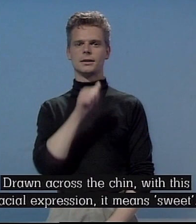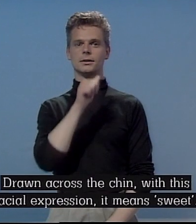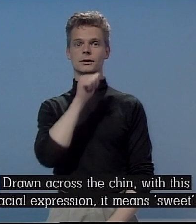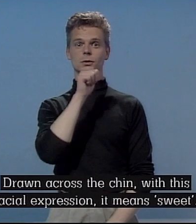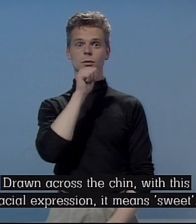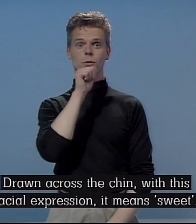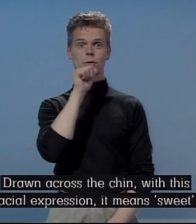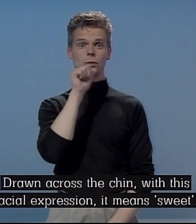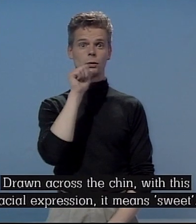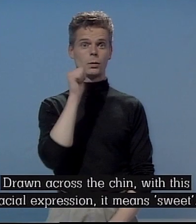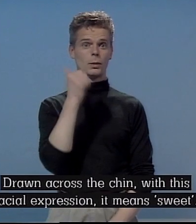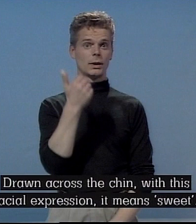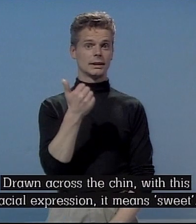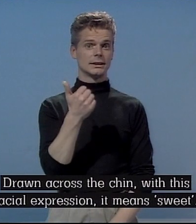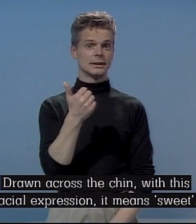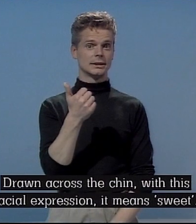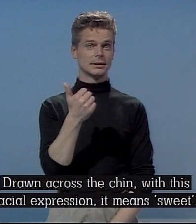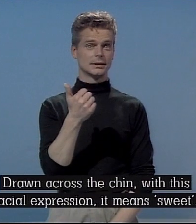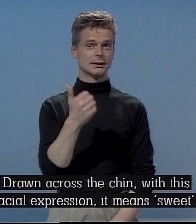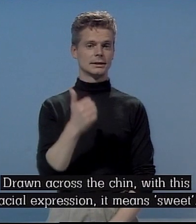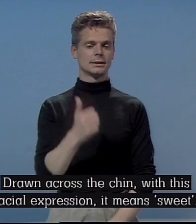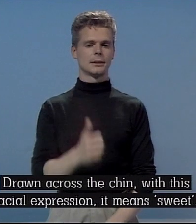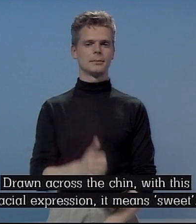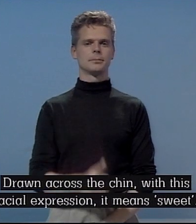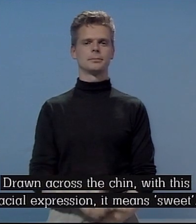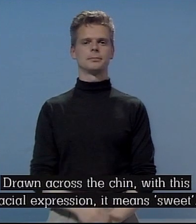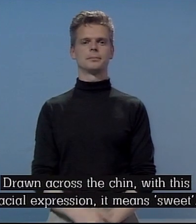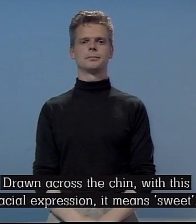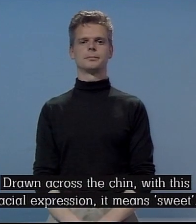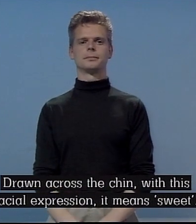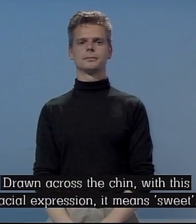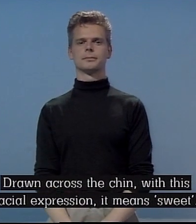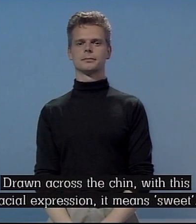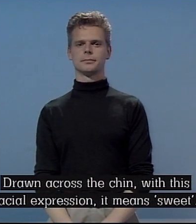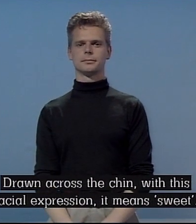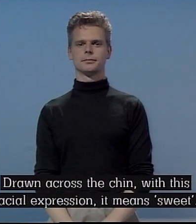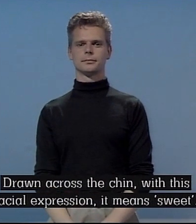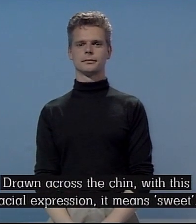Drawn across the chin, with this facial expression, it can mean sweet.